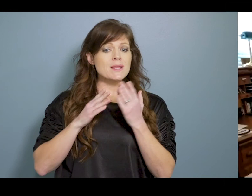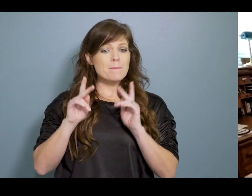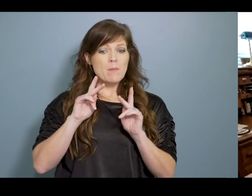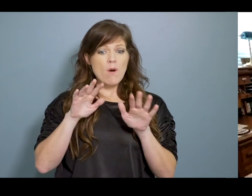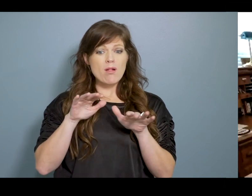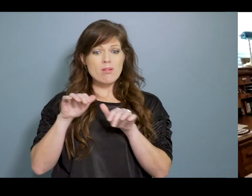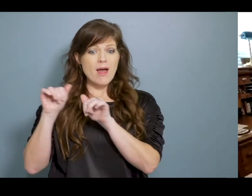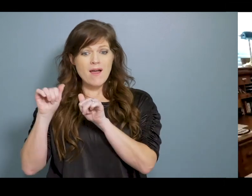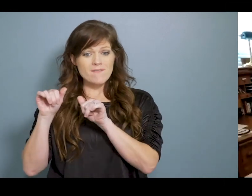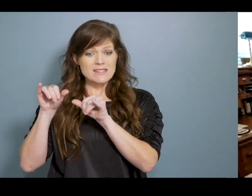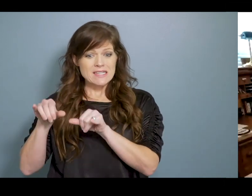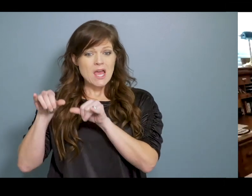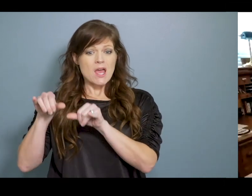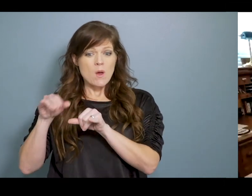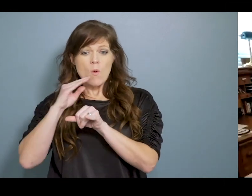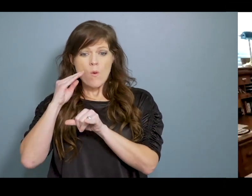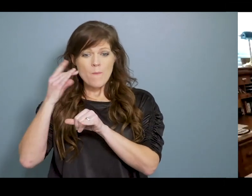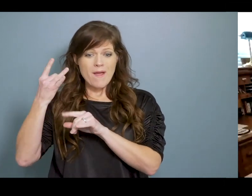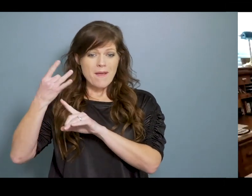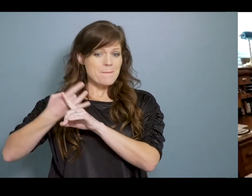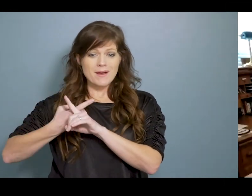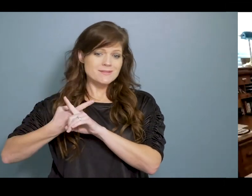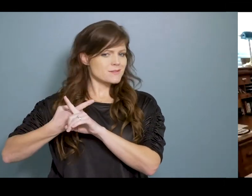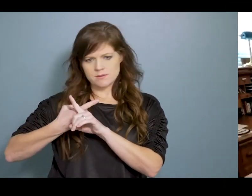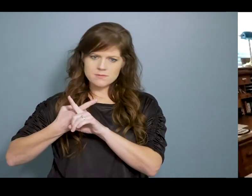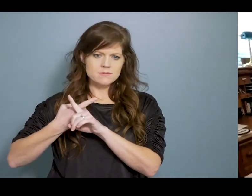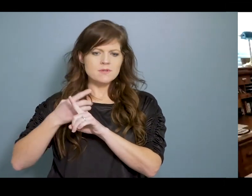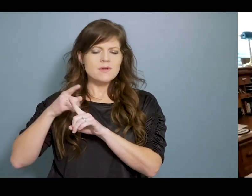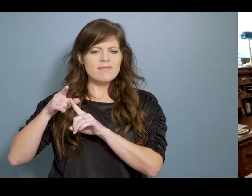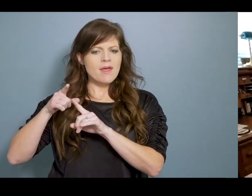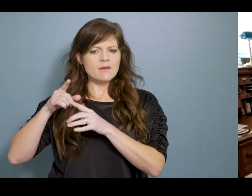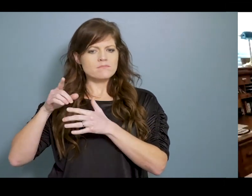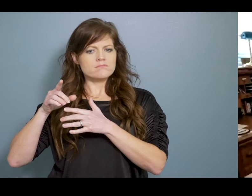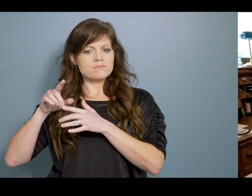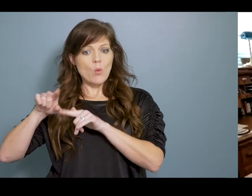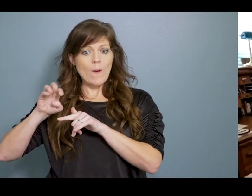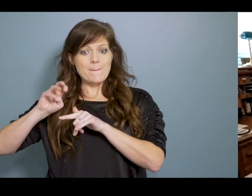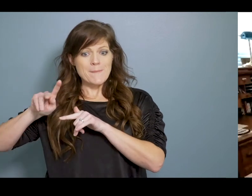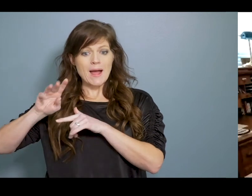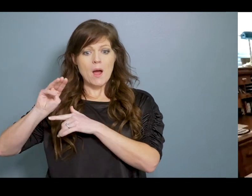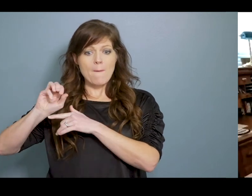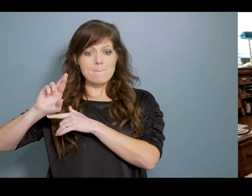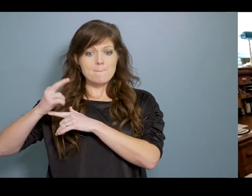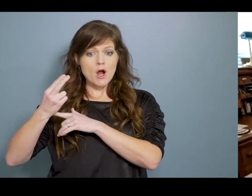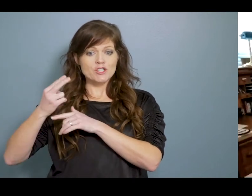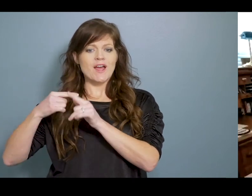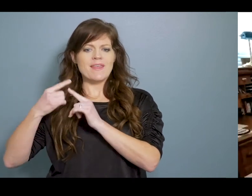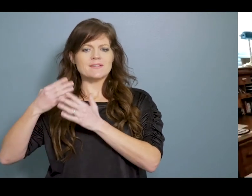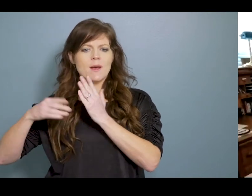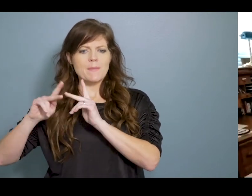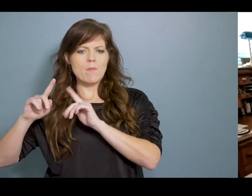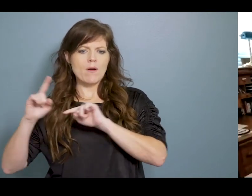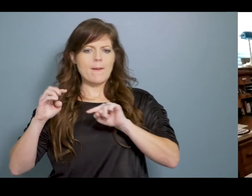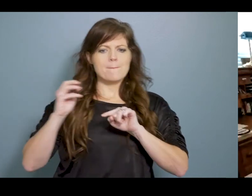for a brief period of time, is what he stated. We phased out very quickly in March when it hit. I think whatever we